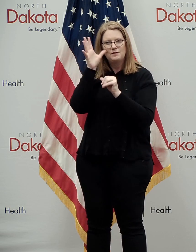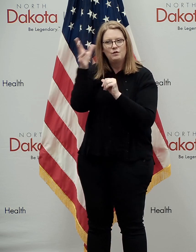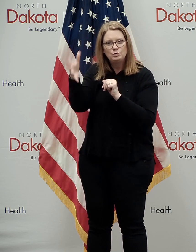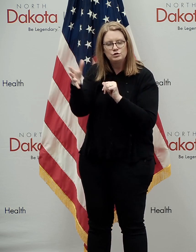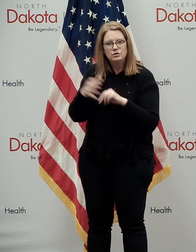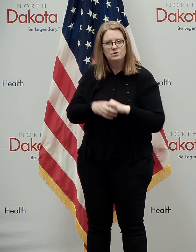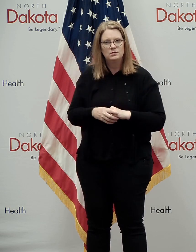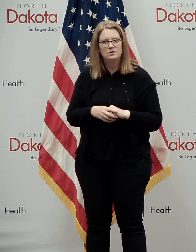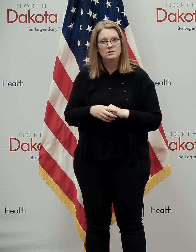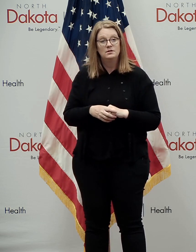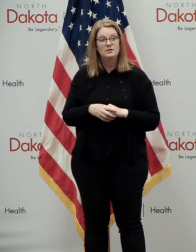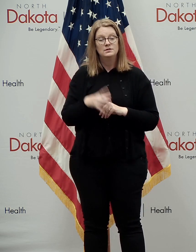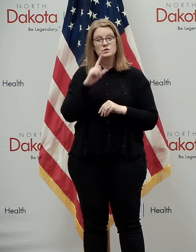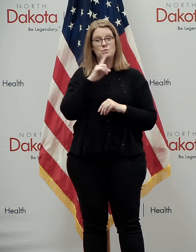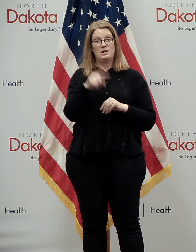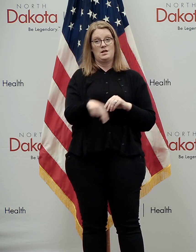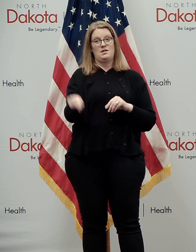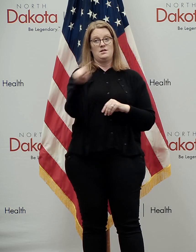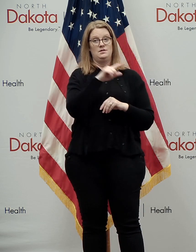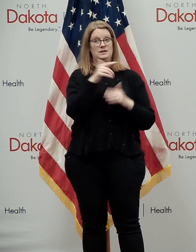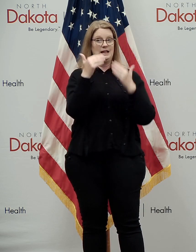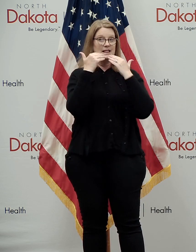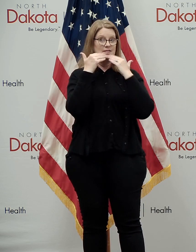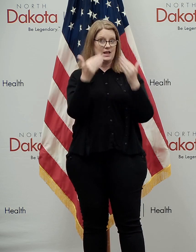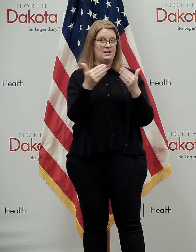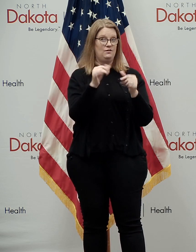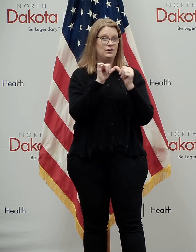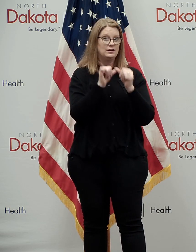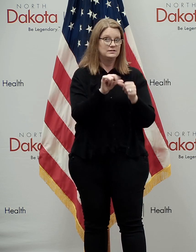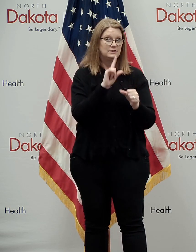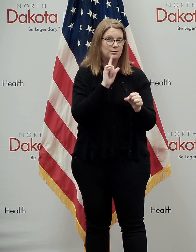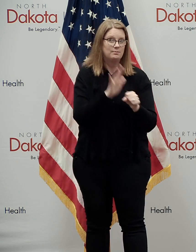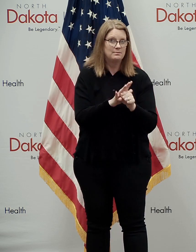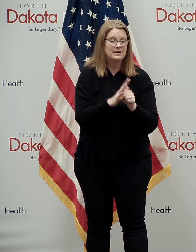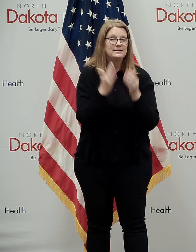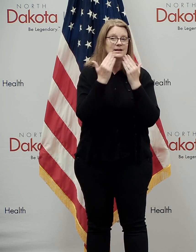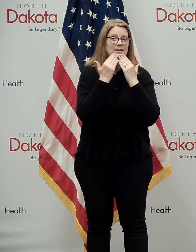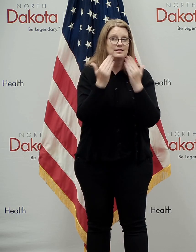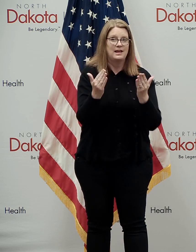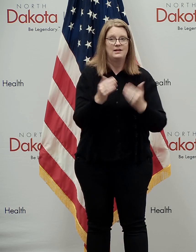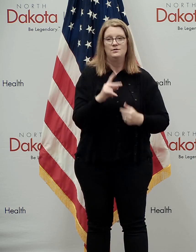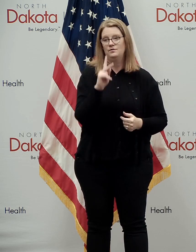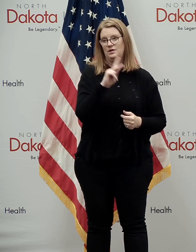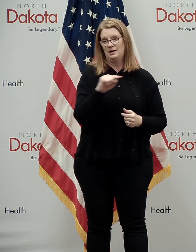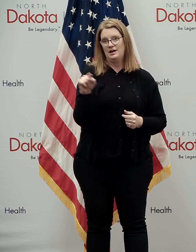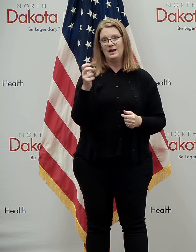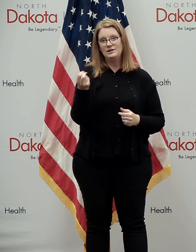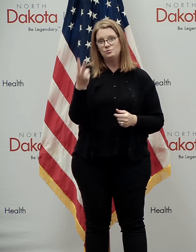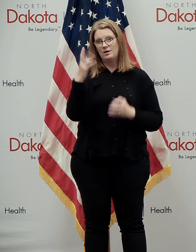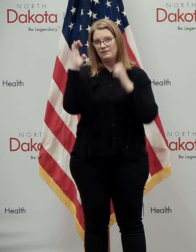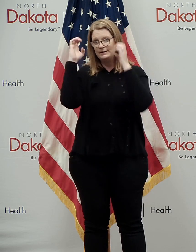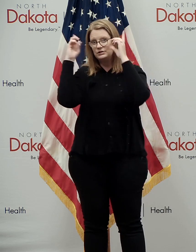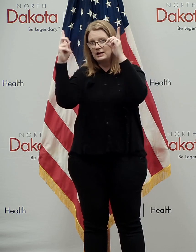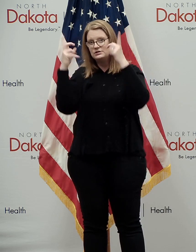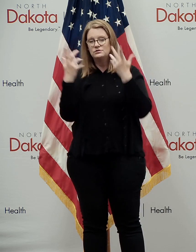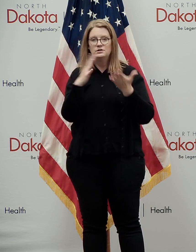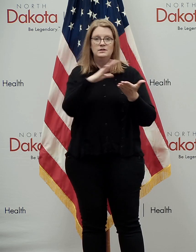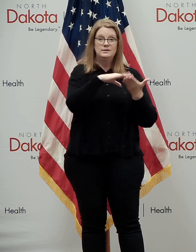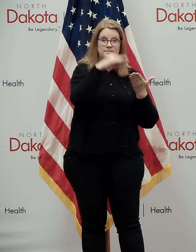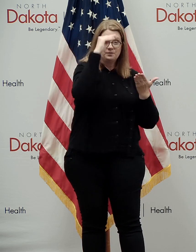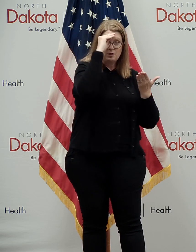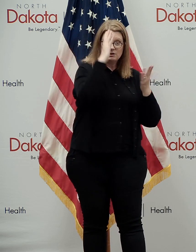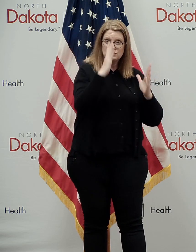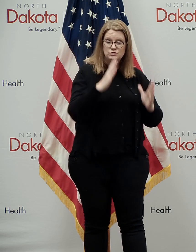So I want to thank you all for your continued commitment to K-12 education, to our